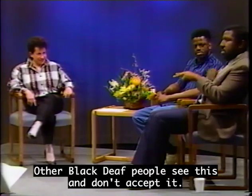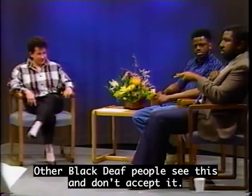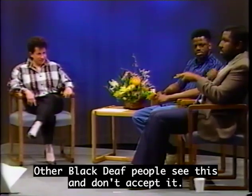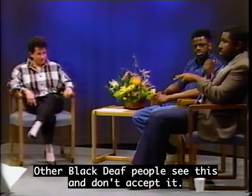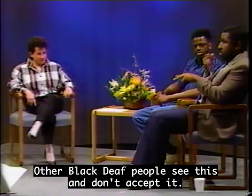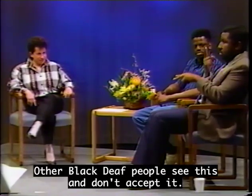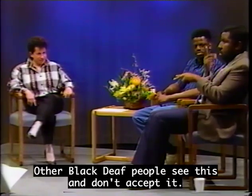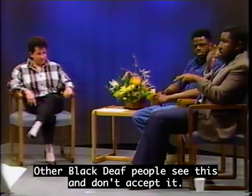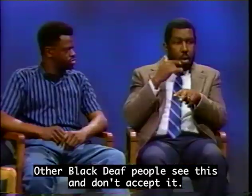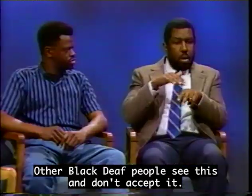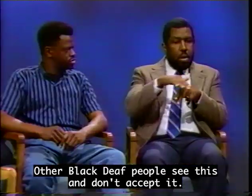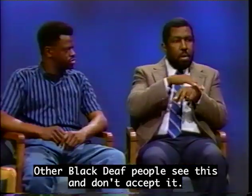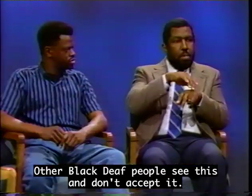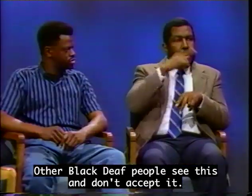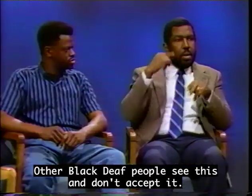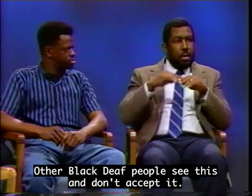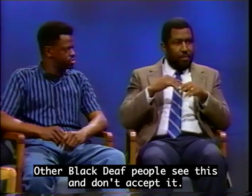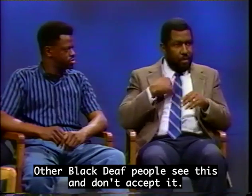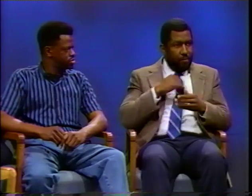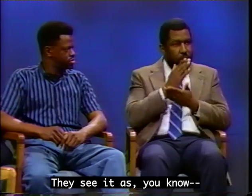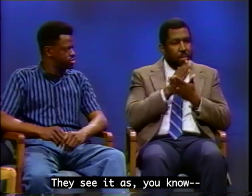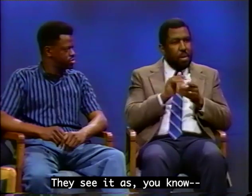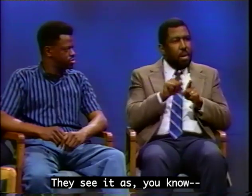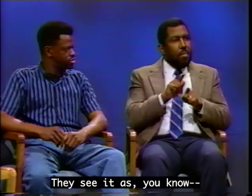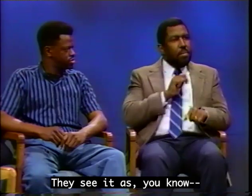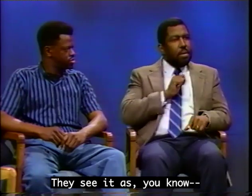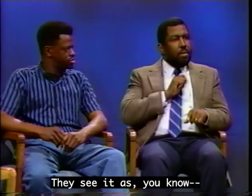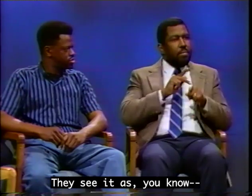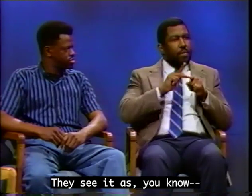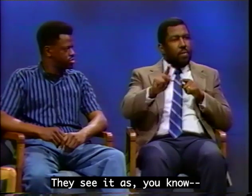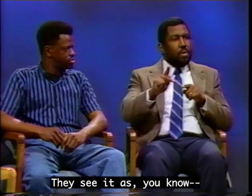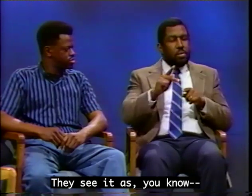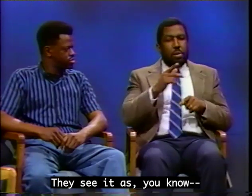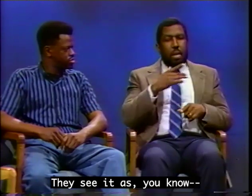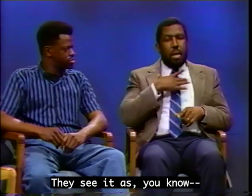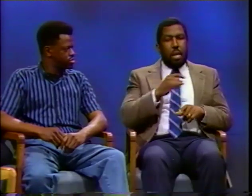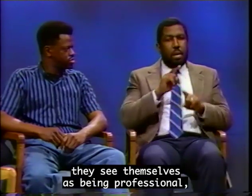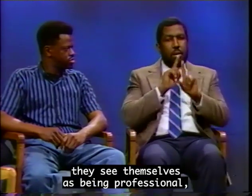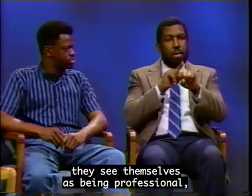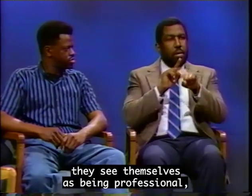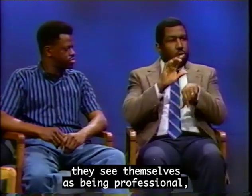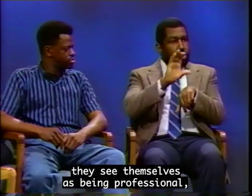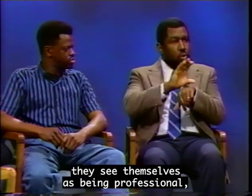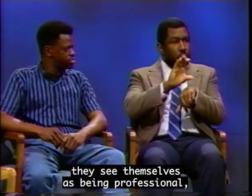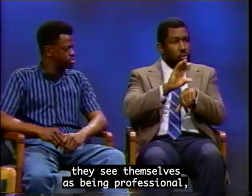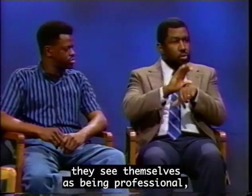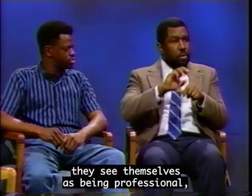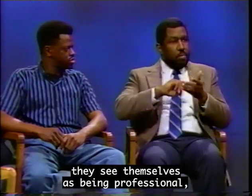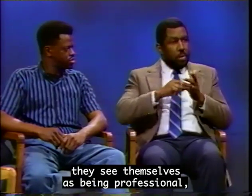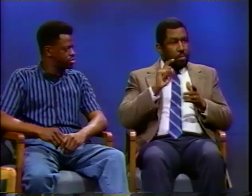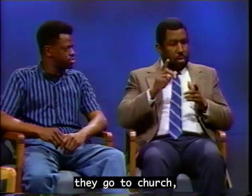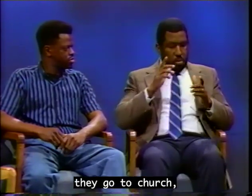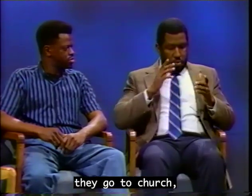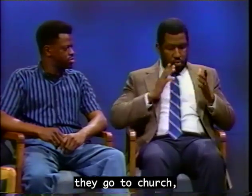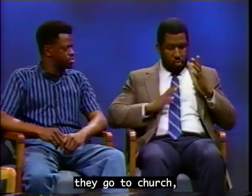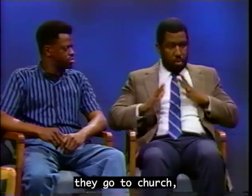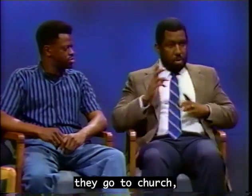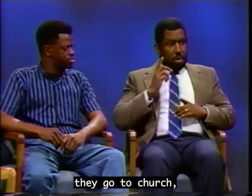Other black deaf people see this and don't accept it. They see it as, you know, they see themselves as being professional. They go to church. They